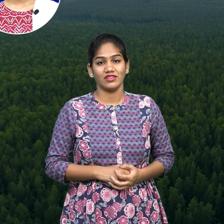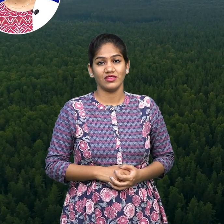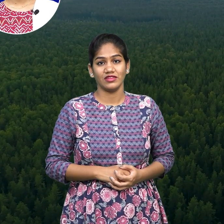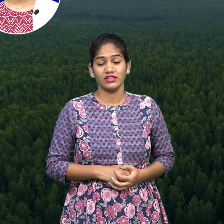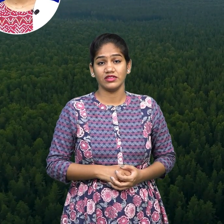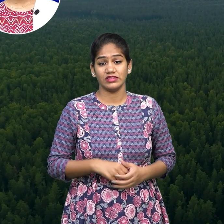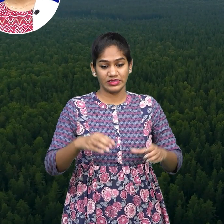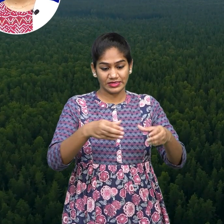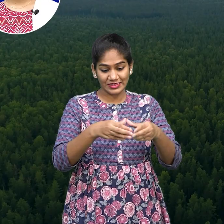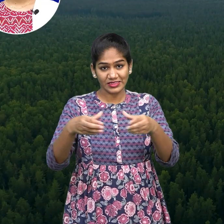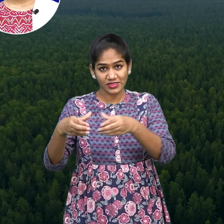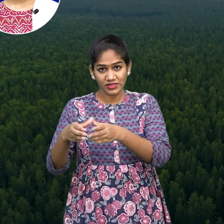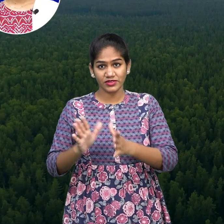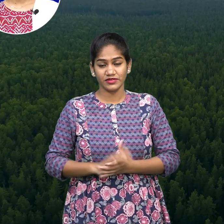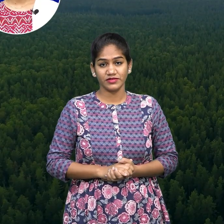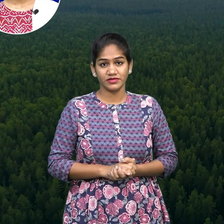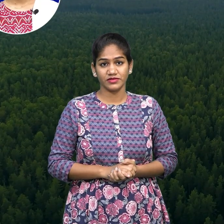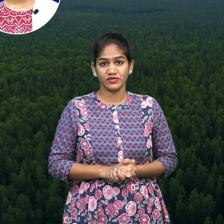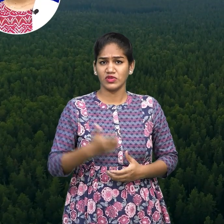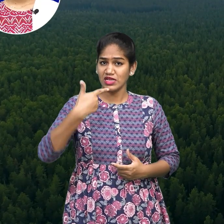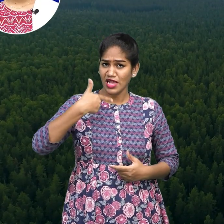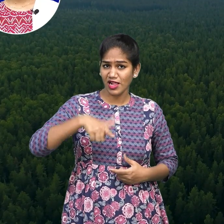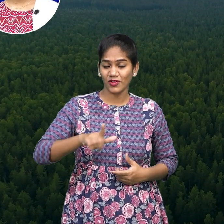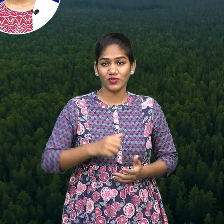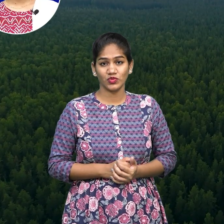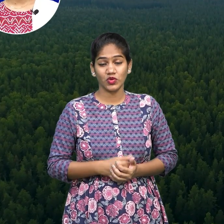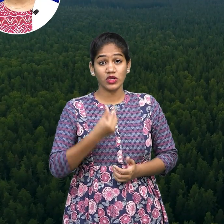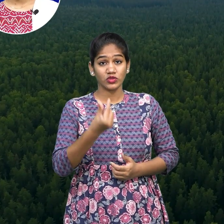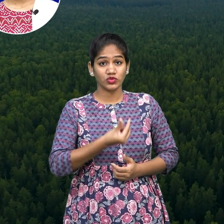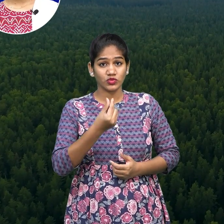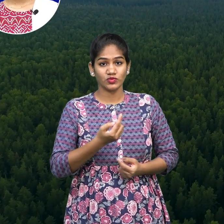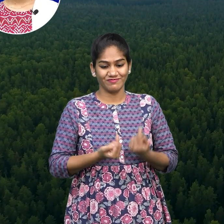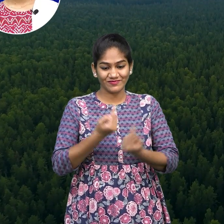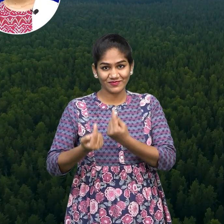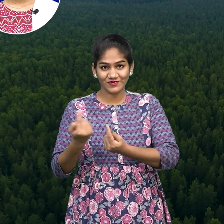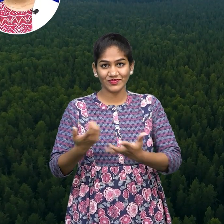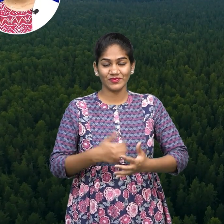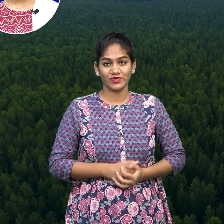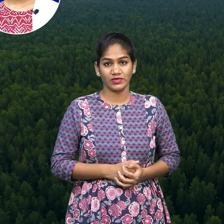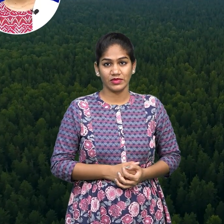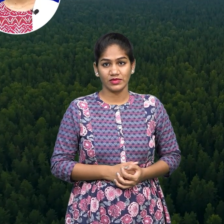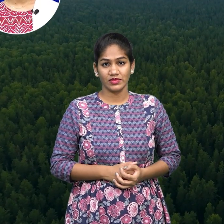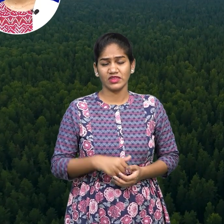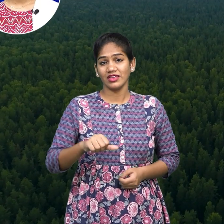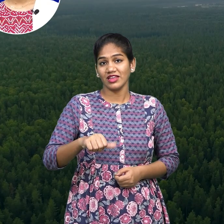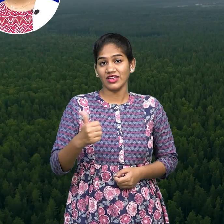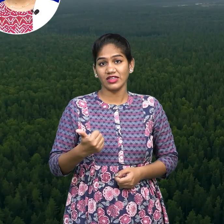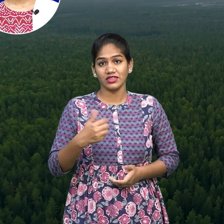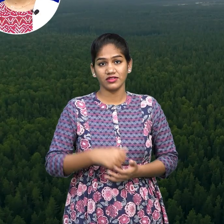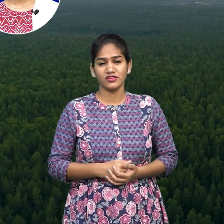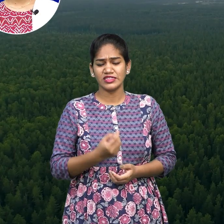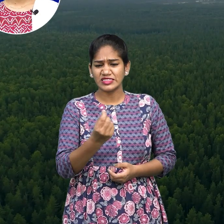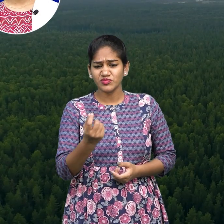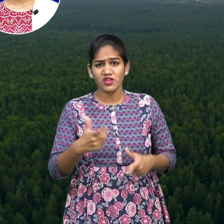The communities were allowed to use the grass and other